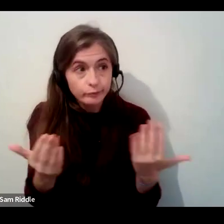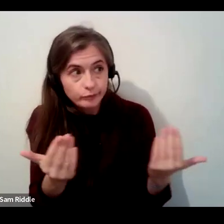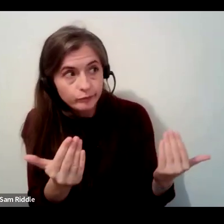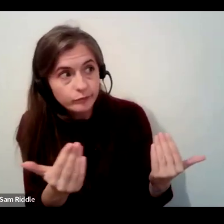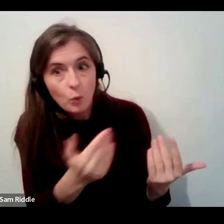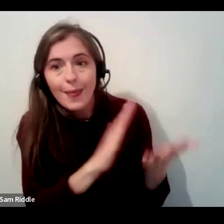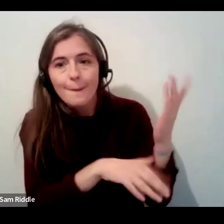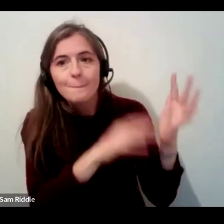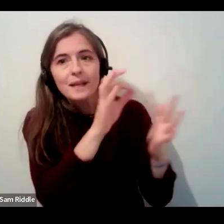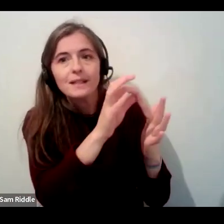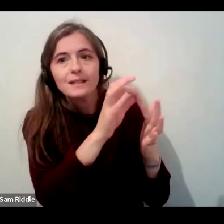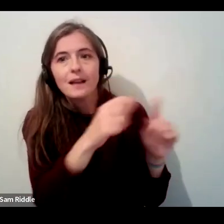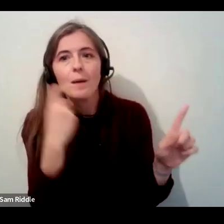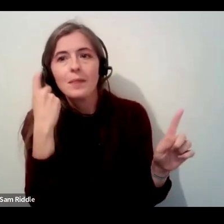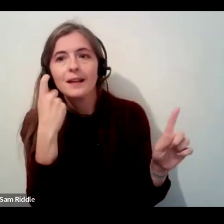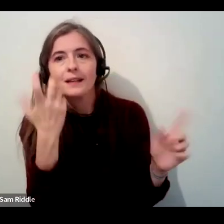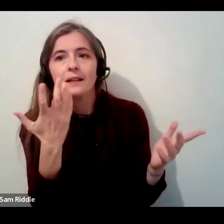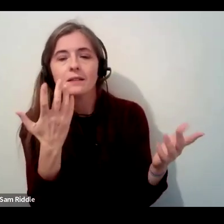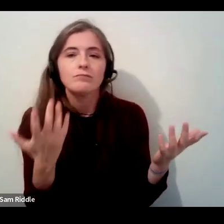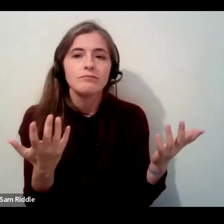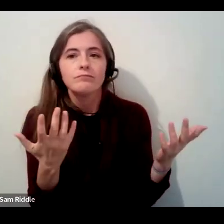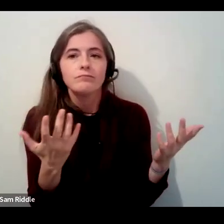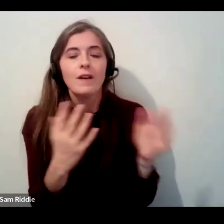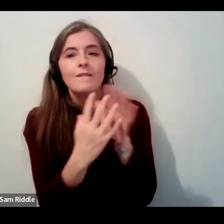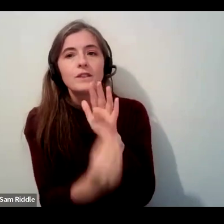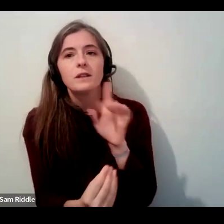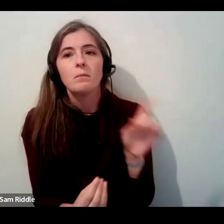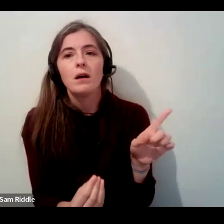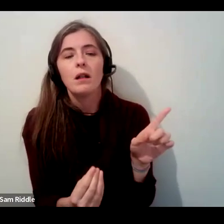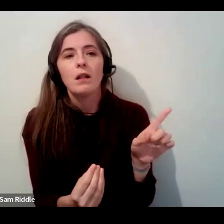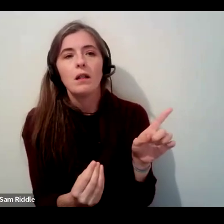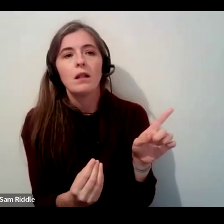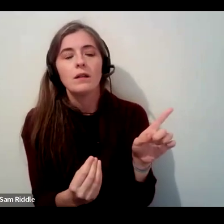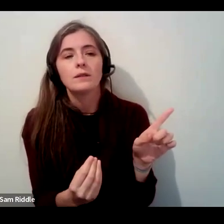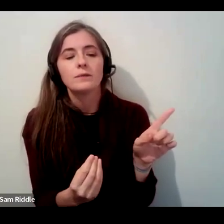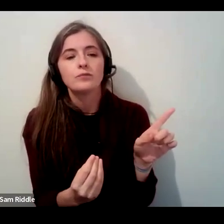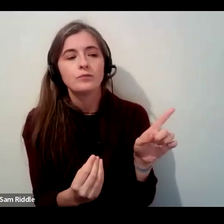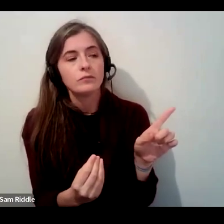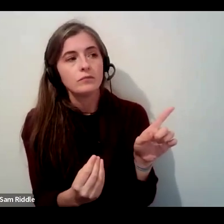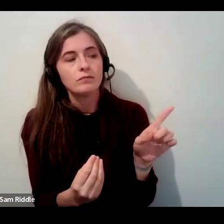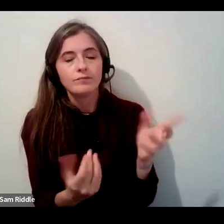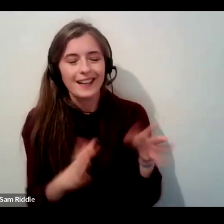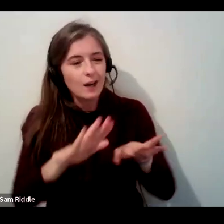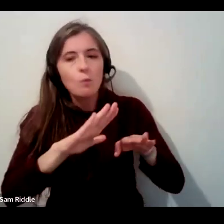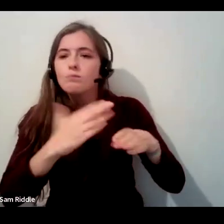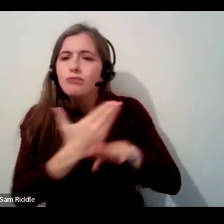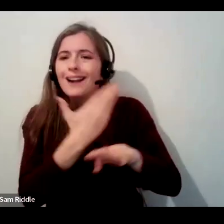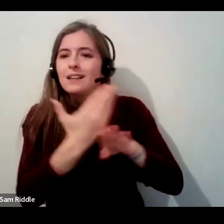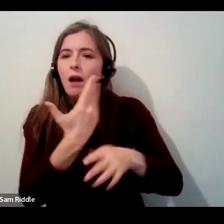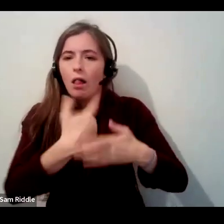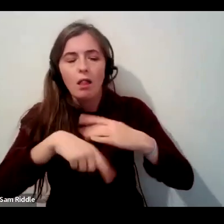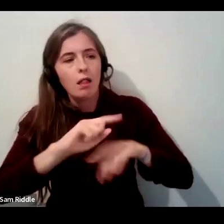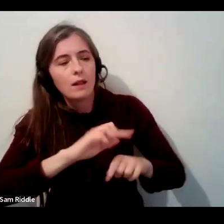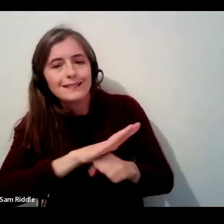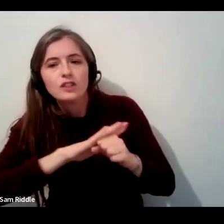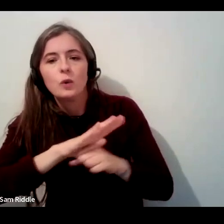of MPs. I'm thinking one thing is to try and bring that into a real practical